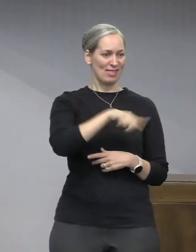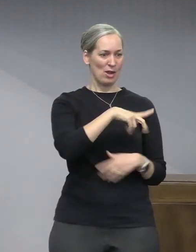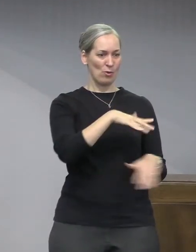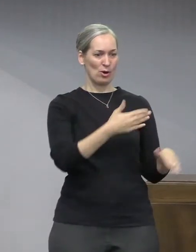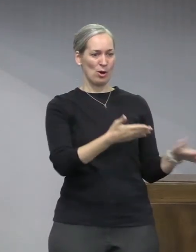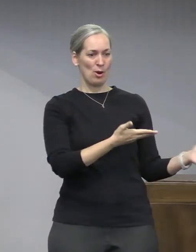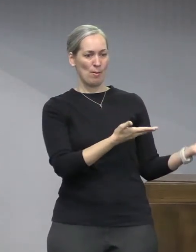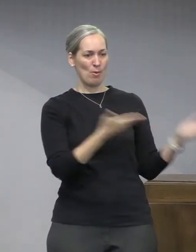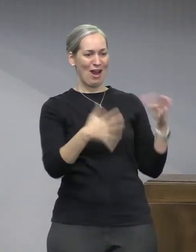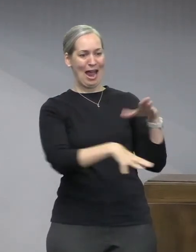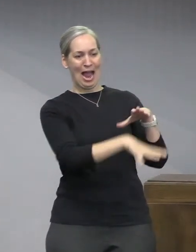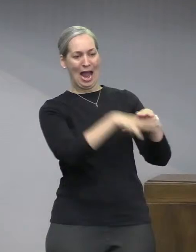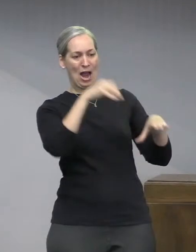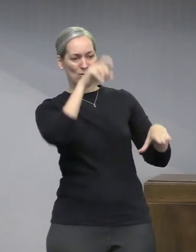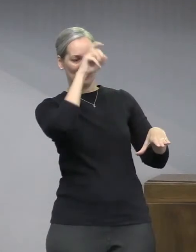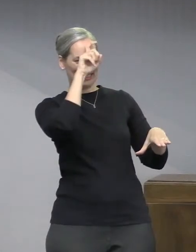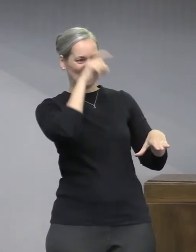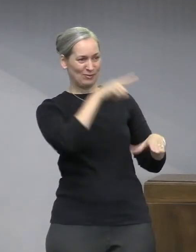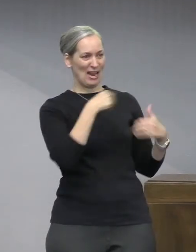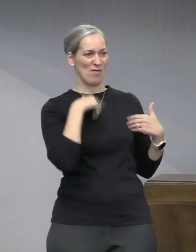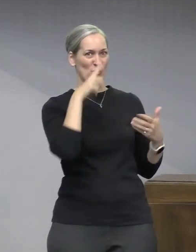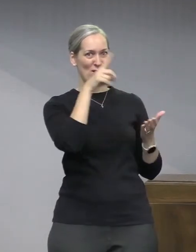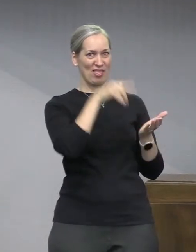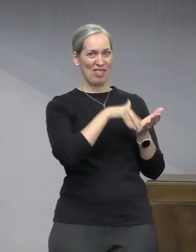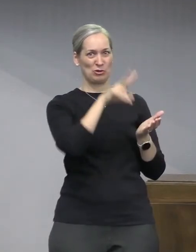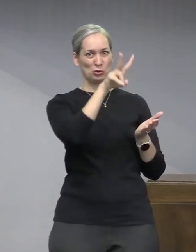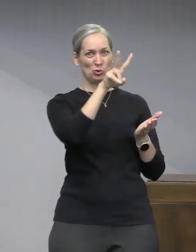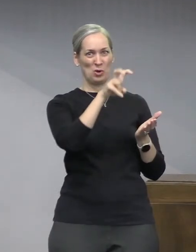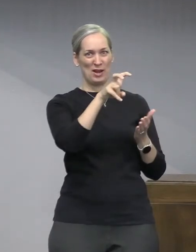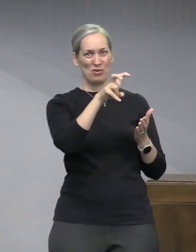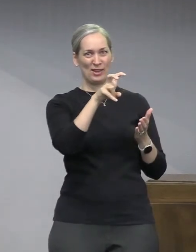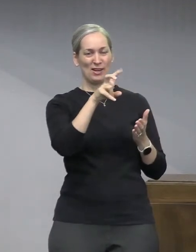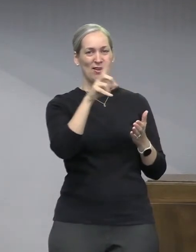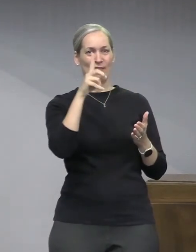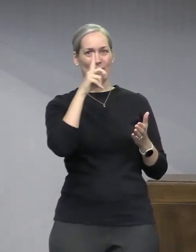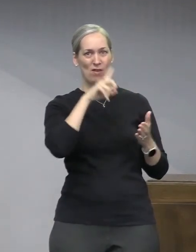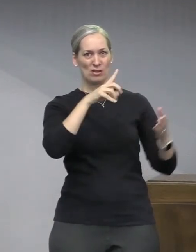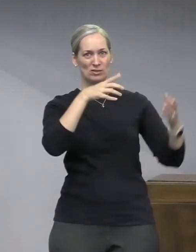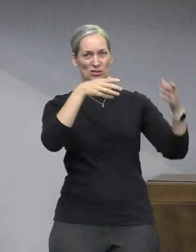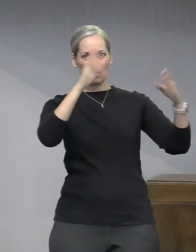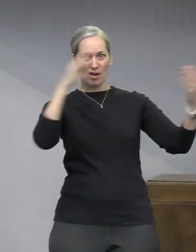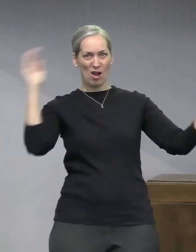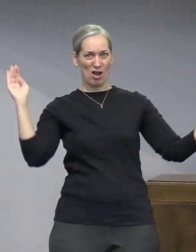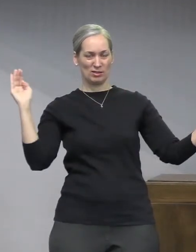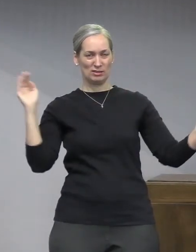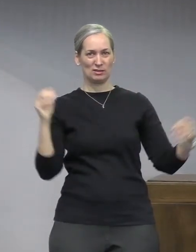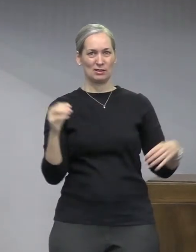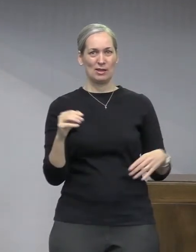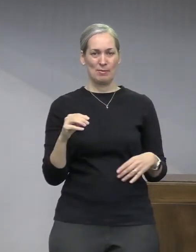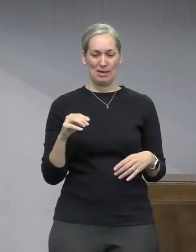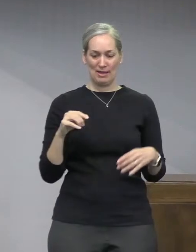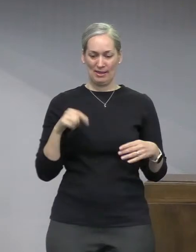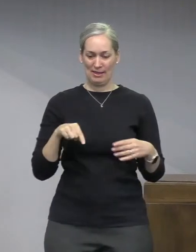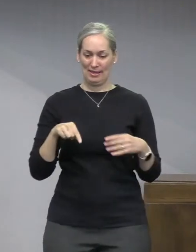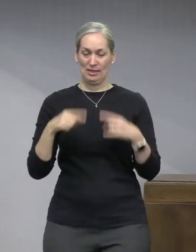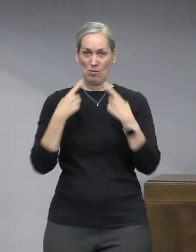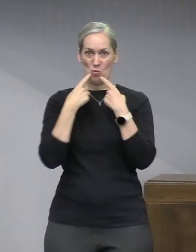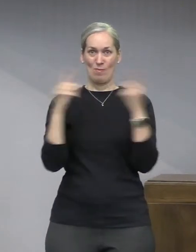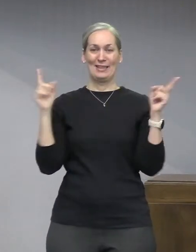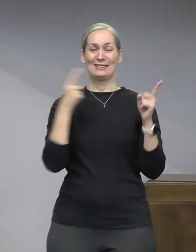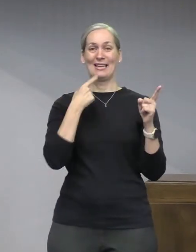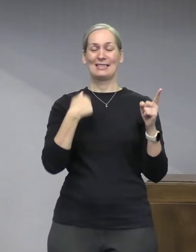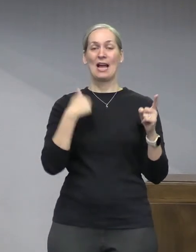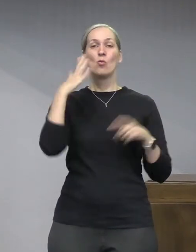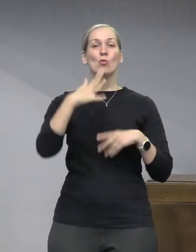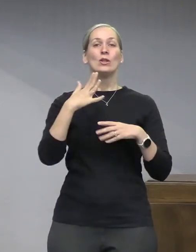of Egypt with its 1,200 gods. This proclamation says, "I will serve the one true God, and I